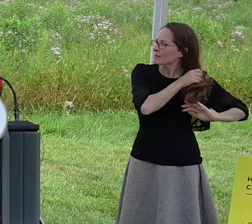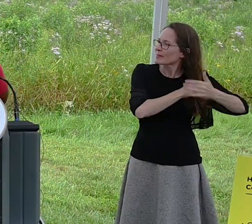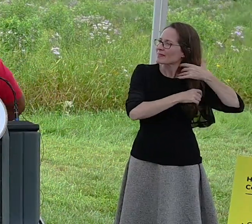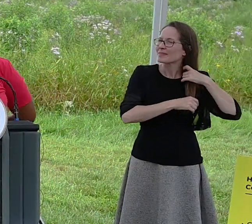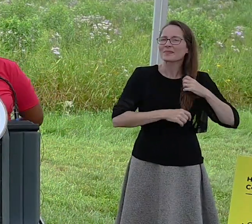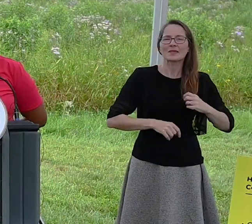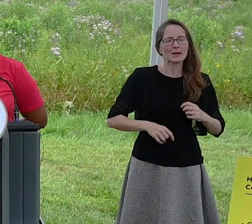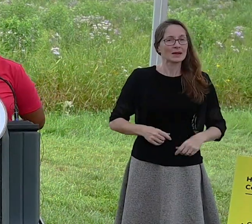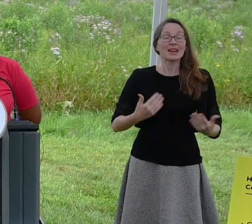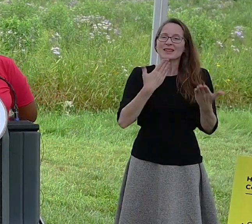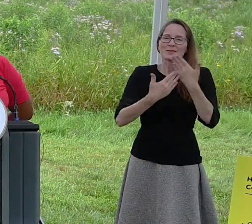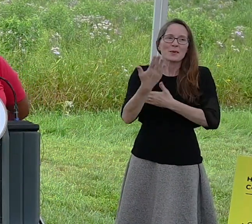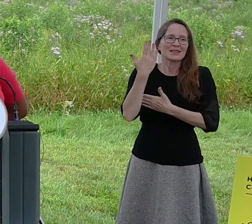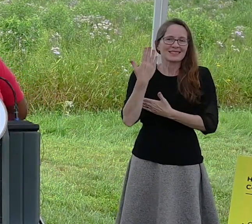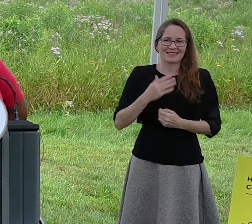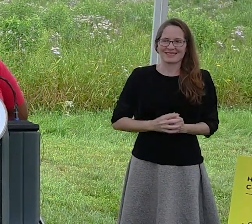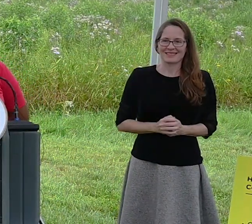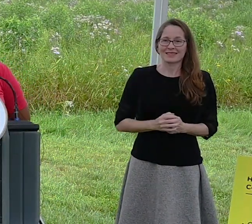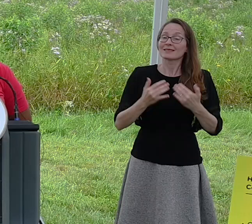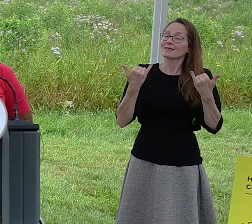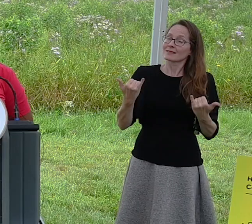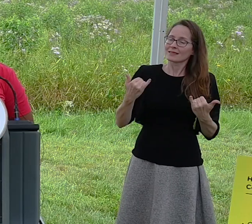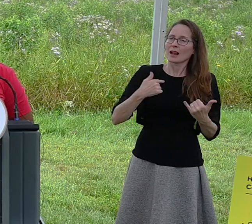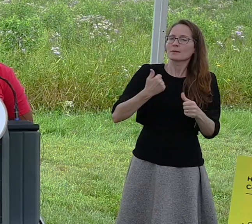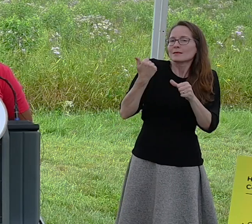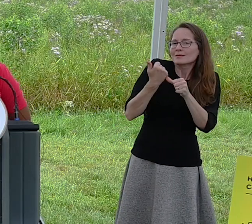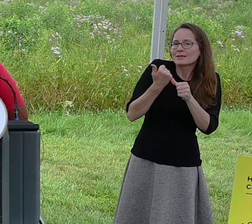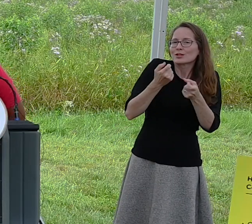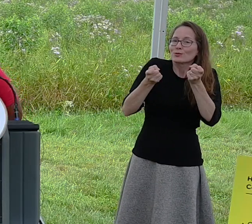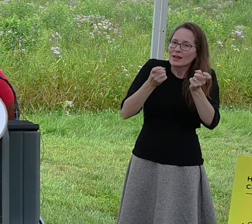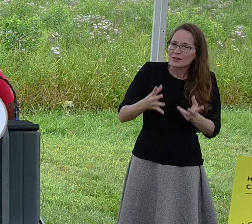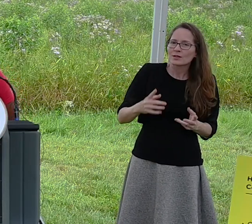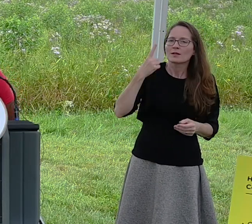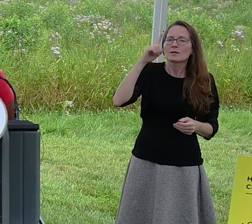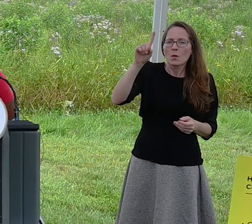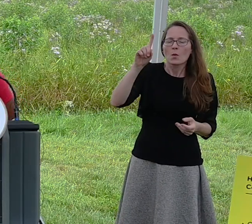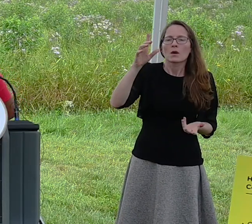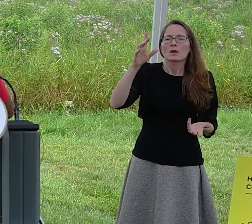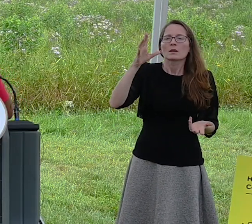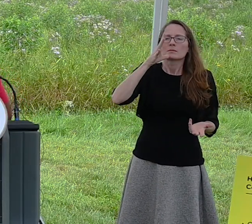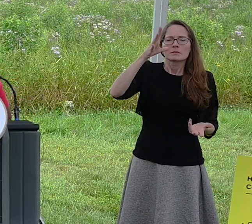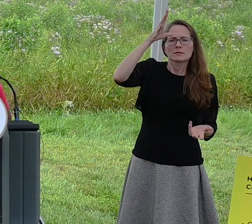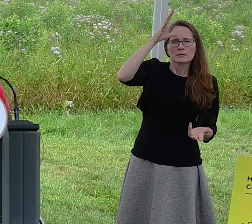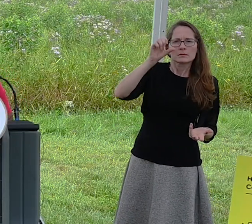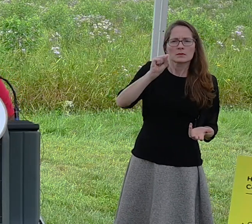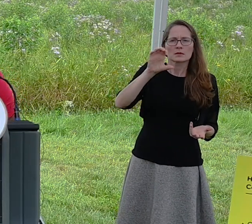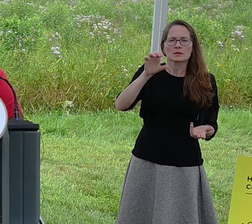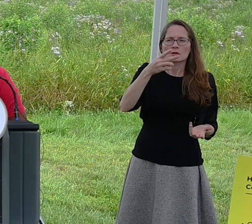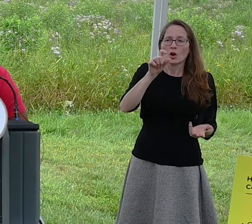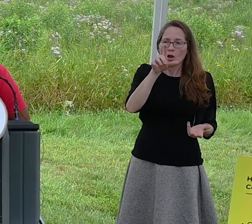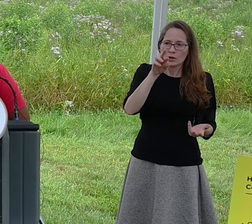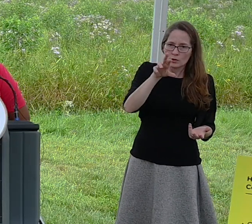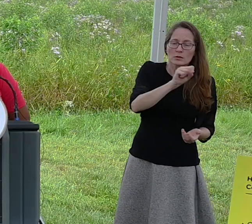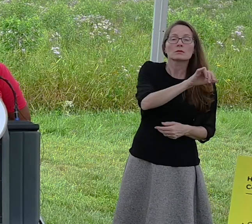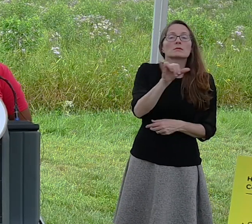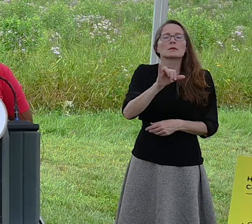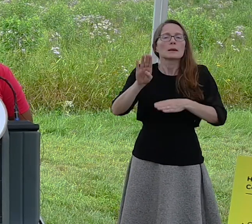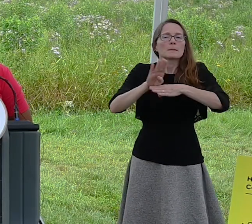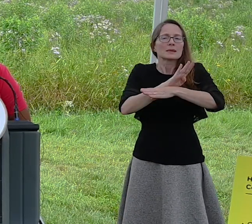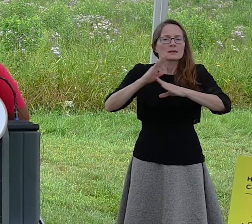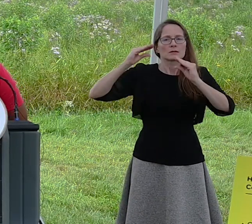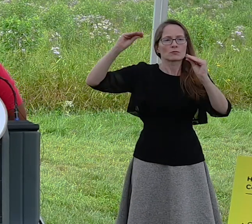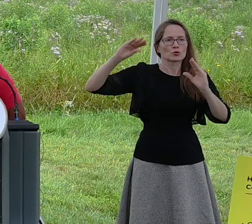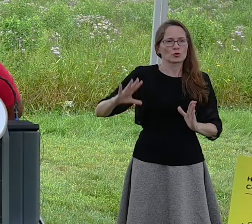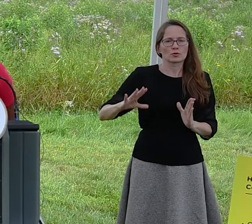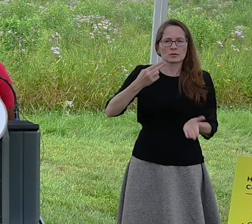Good morning. Currently, I'm the Associate Director of the Parent Scholars Program and an adjunct business instructor at Howard Community